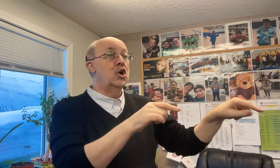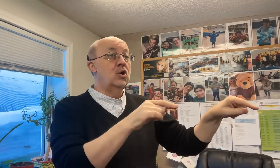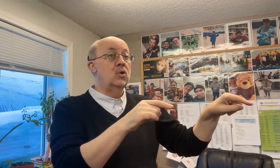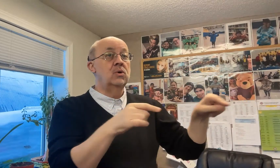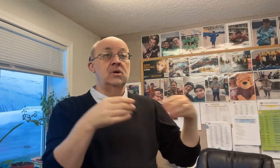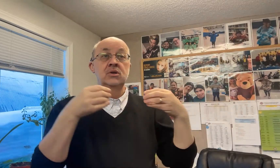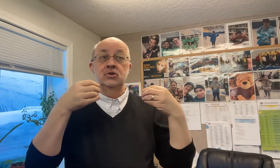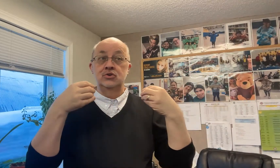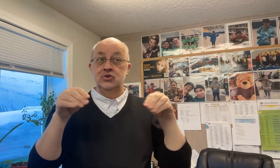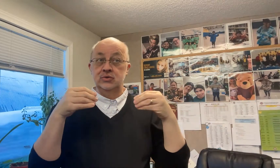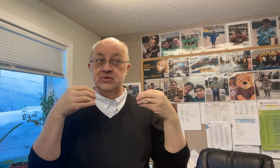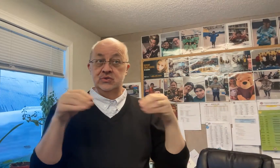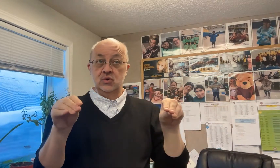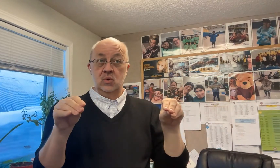Go to the store.